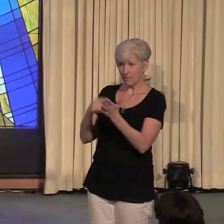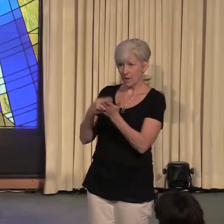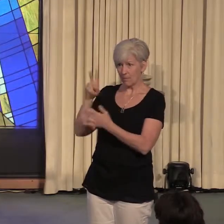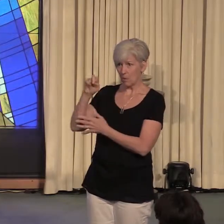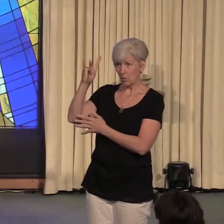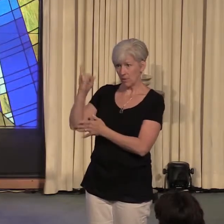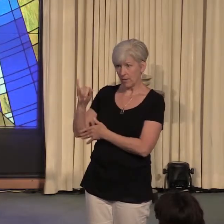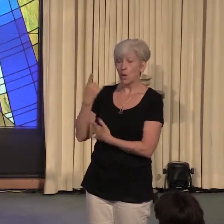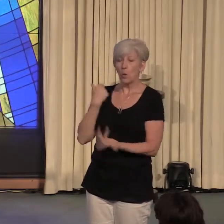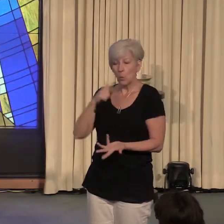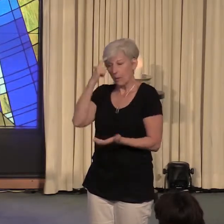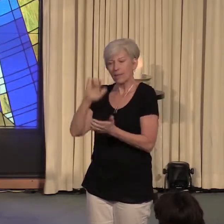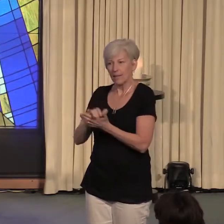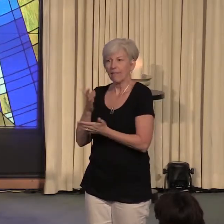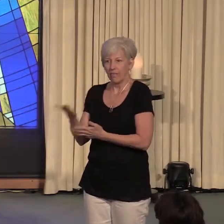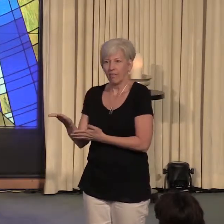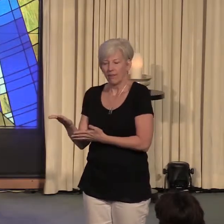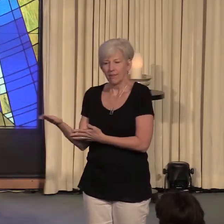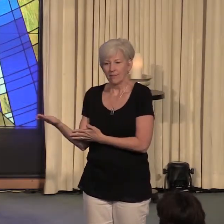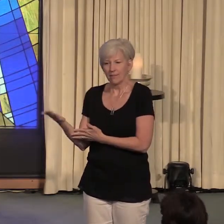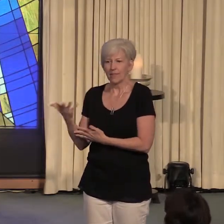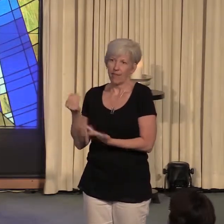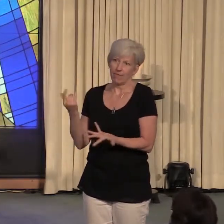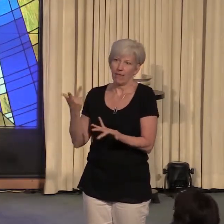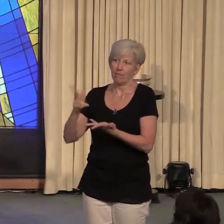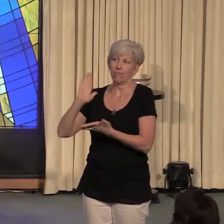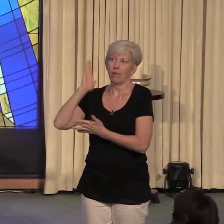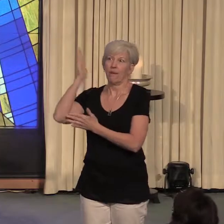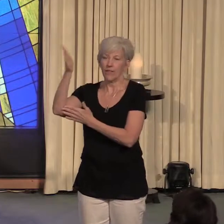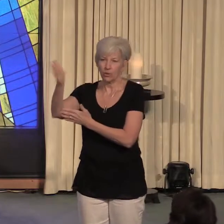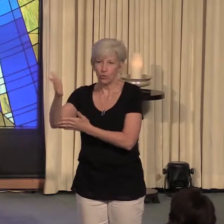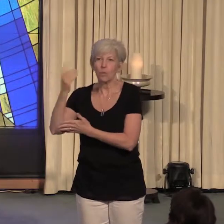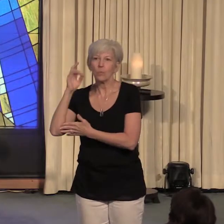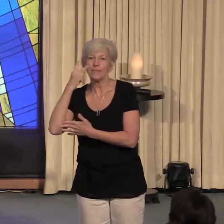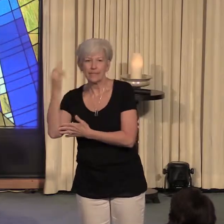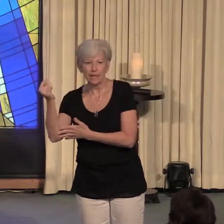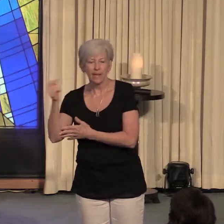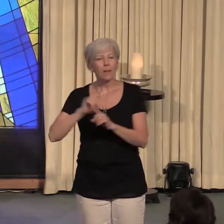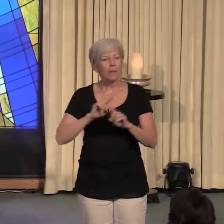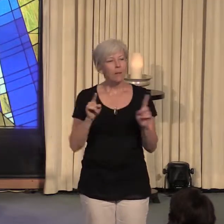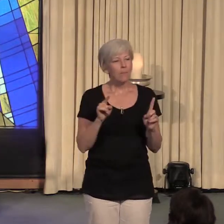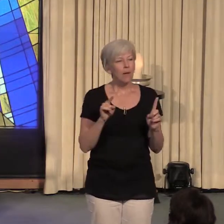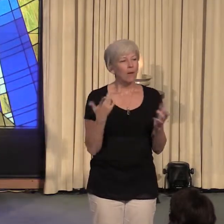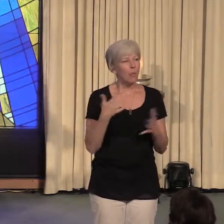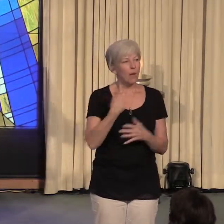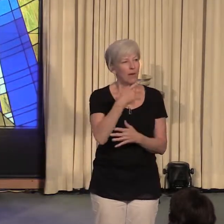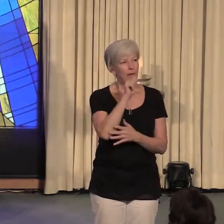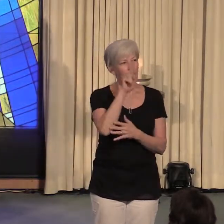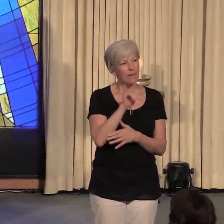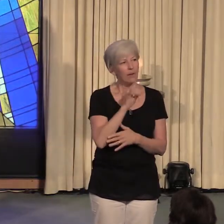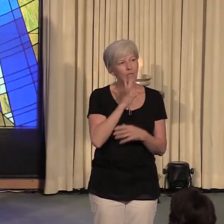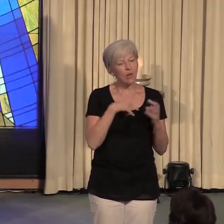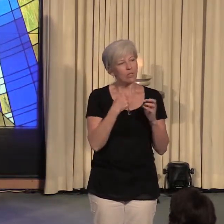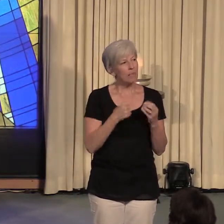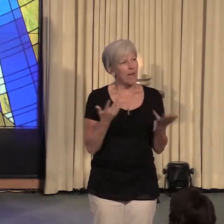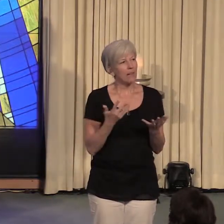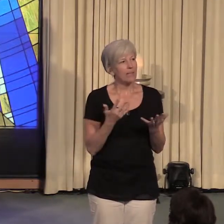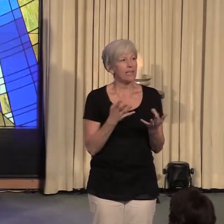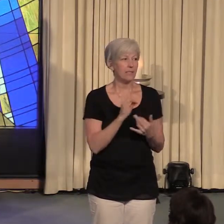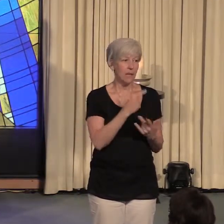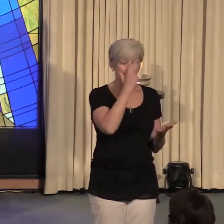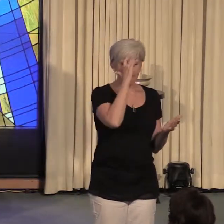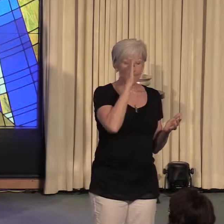believe things and then eventually they show up and we see them. But what Gary talks about is the believing is